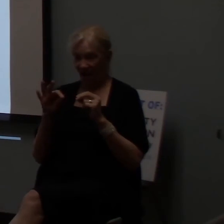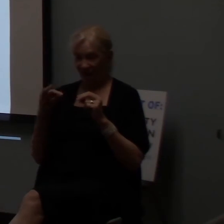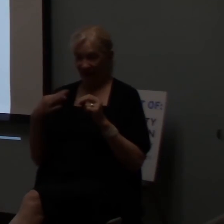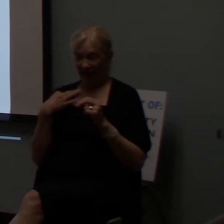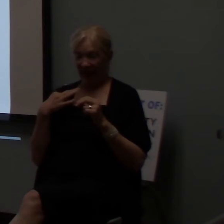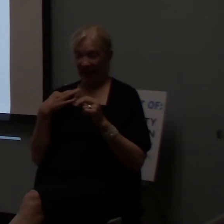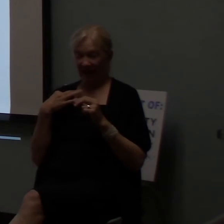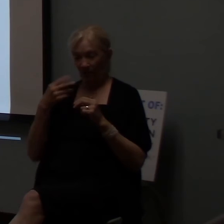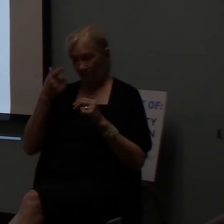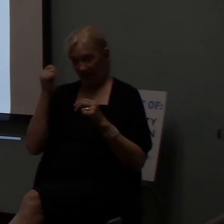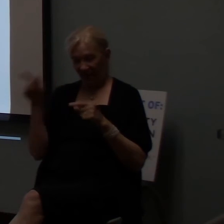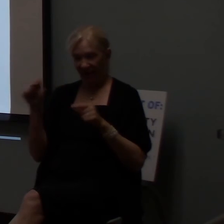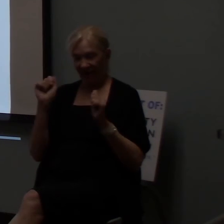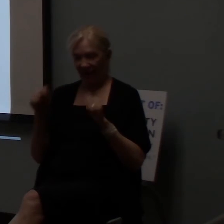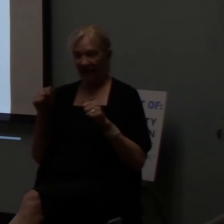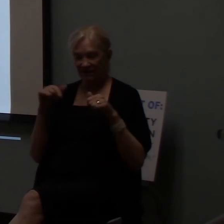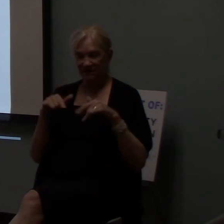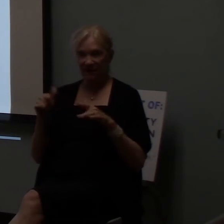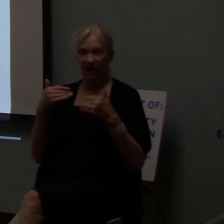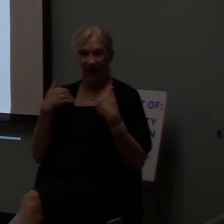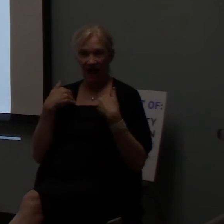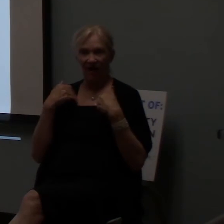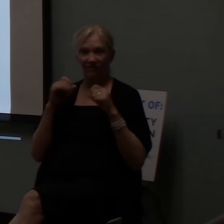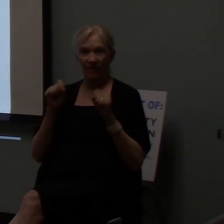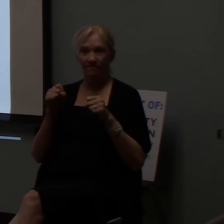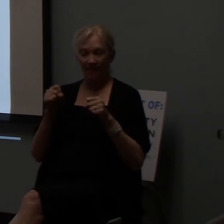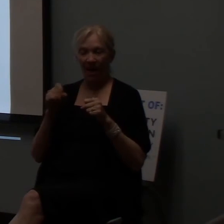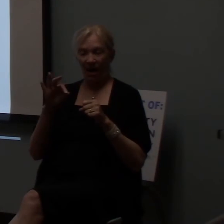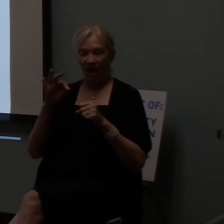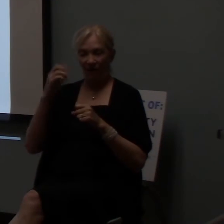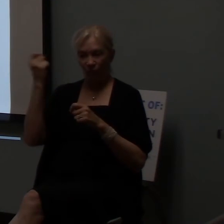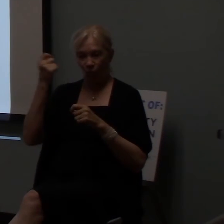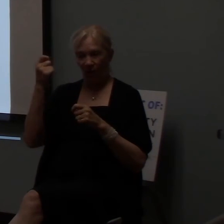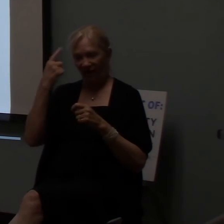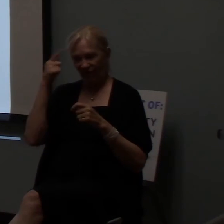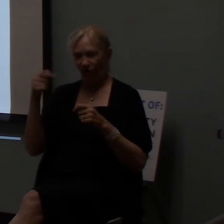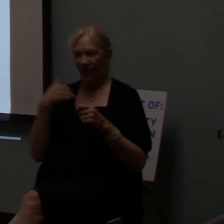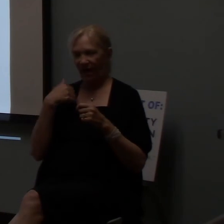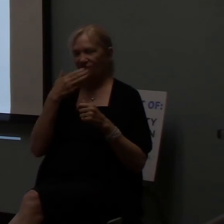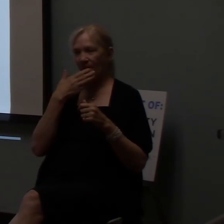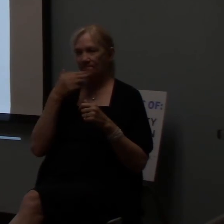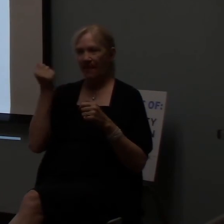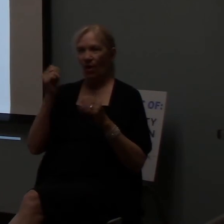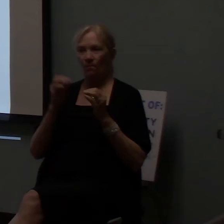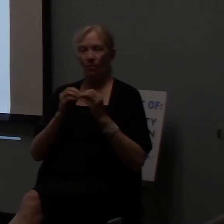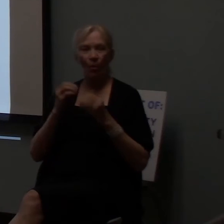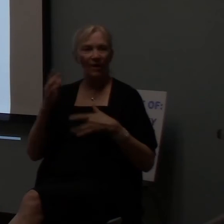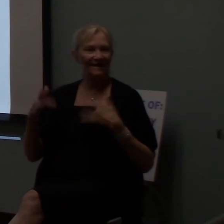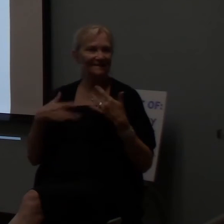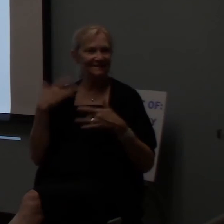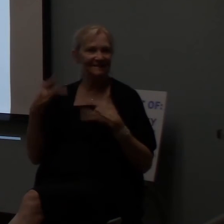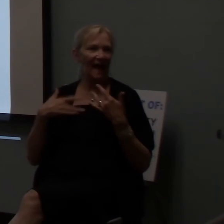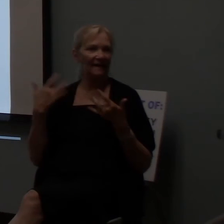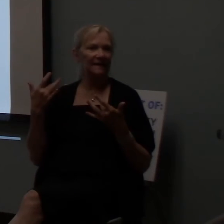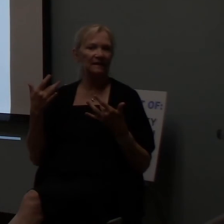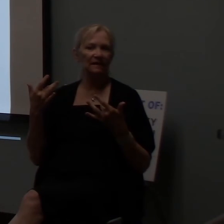candidates, because they could still have a possibility of winning. I think you have a better, more exciting, more